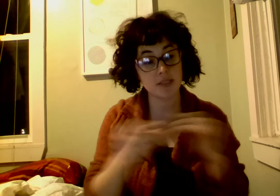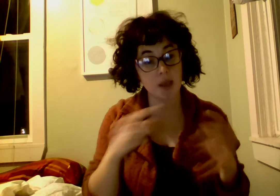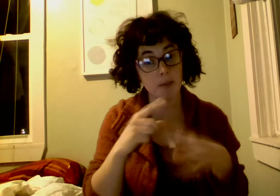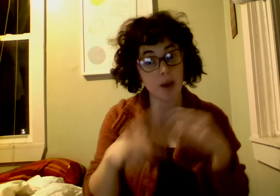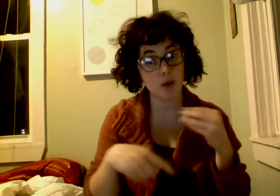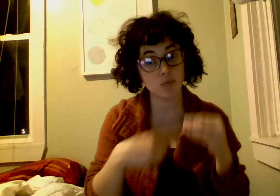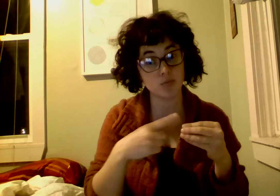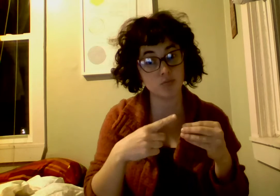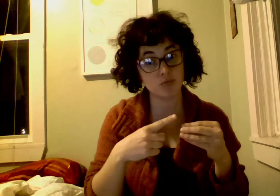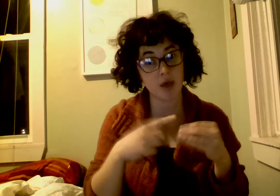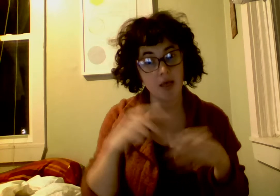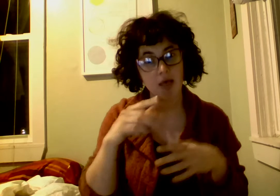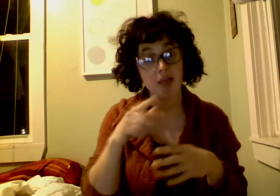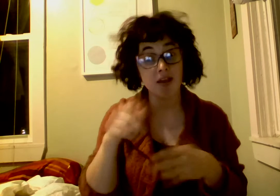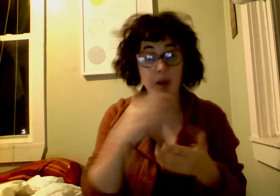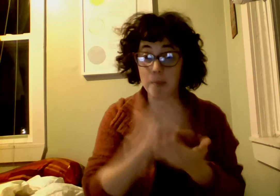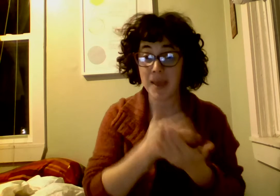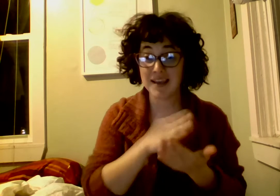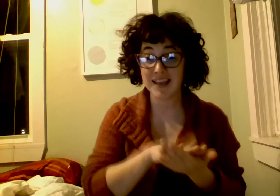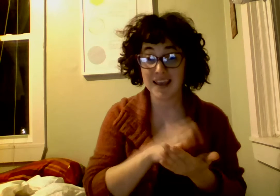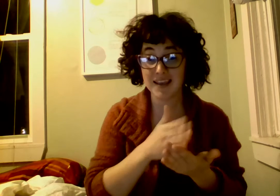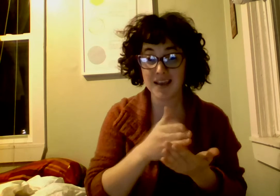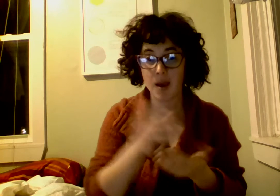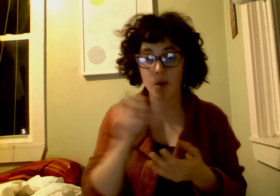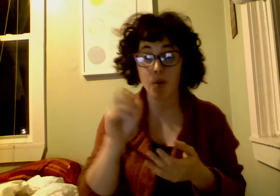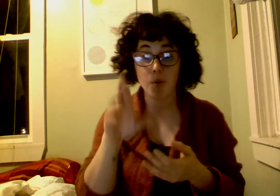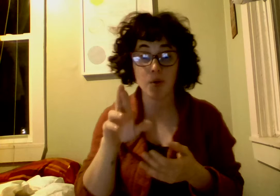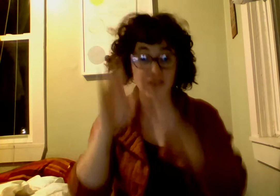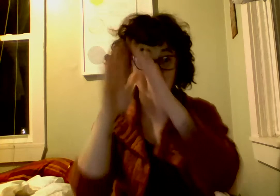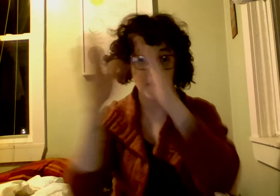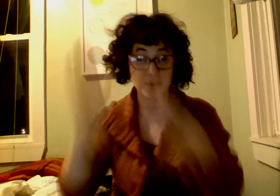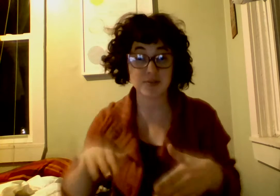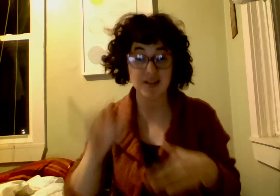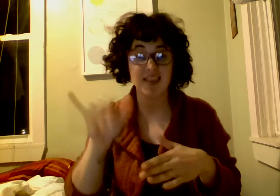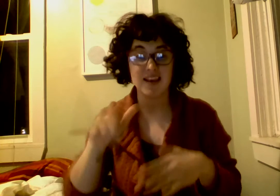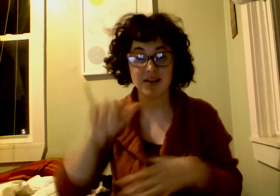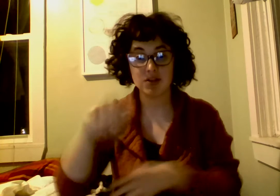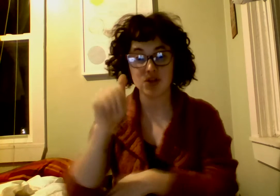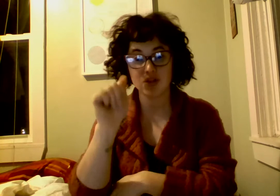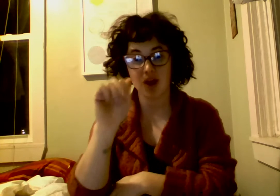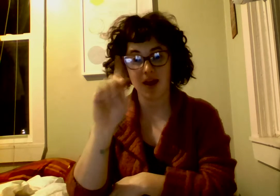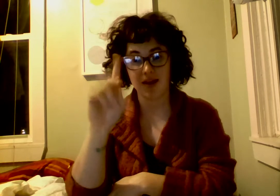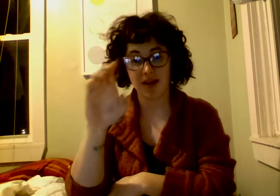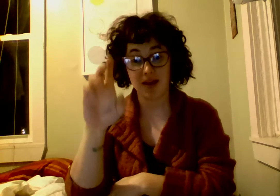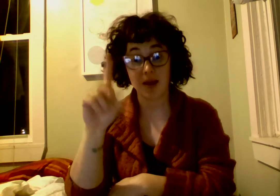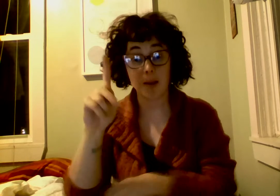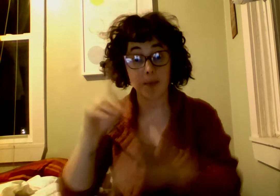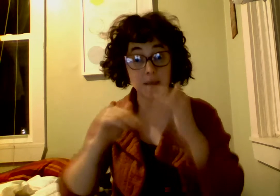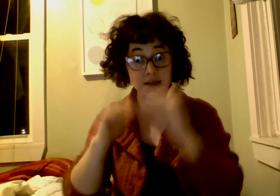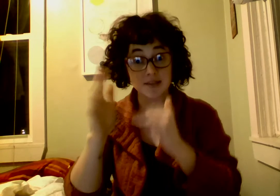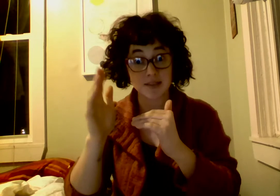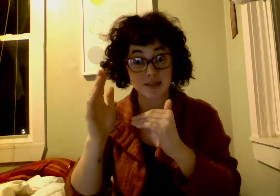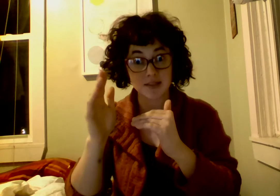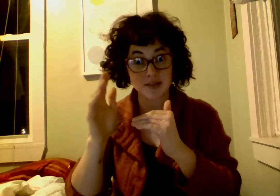the pancake or the house that Jack built? Yeah, where, what happens is you have the addition of one